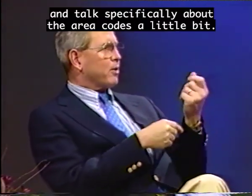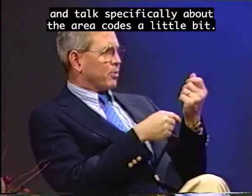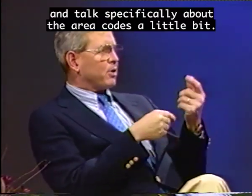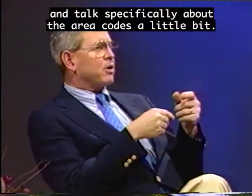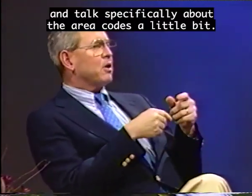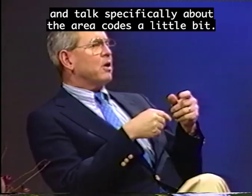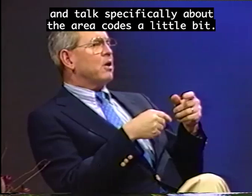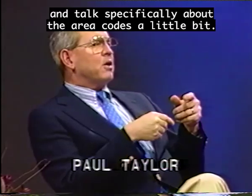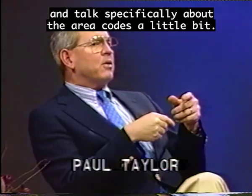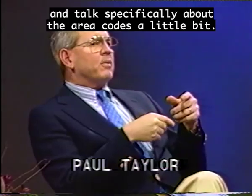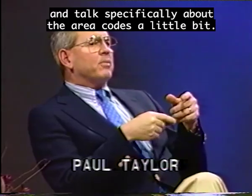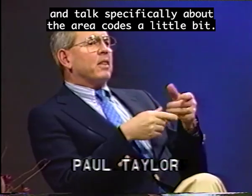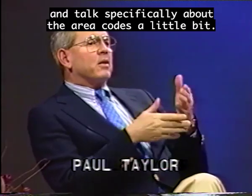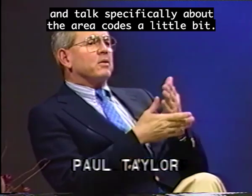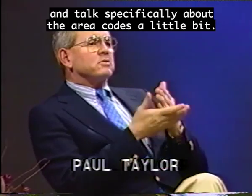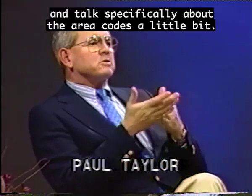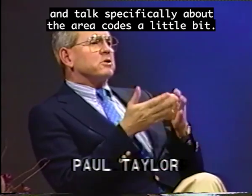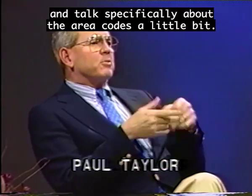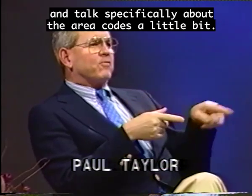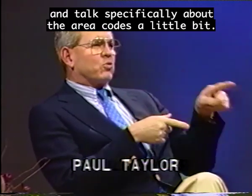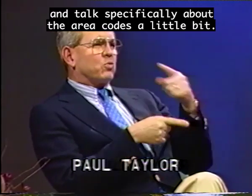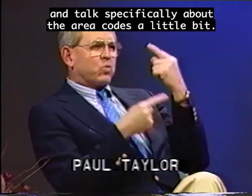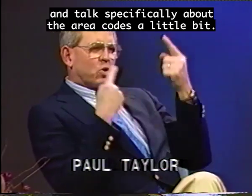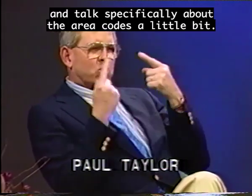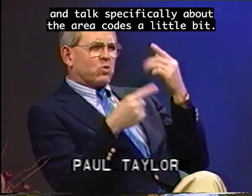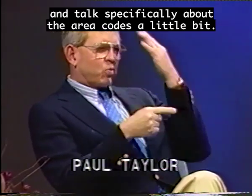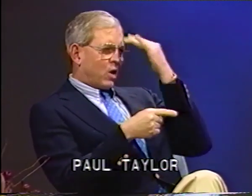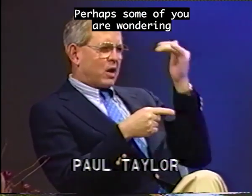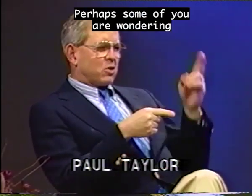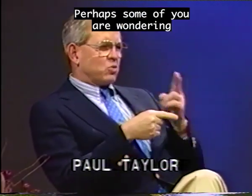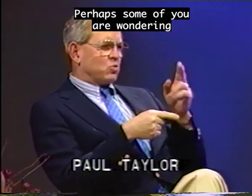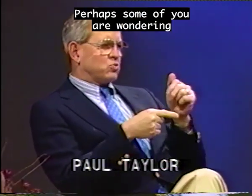and talk specifically about the area codes a little bit. Perhaps some